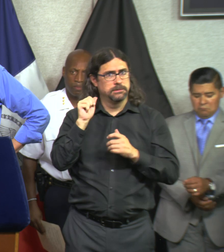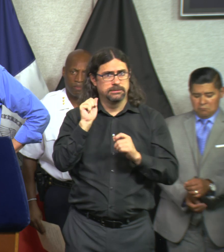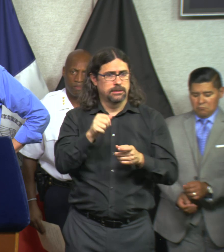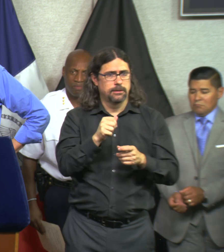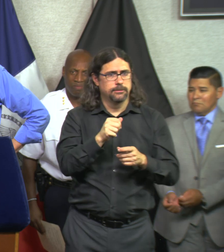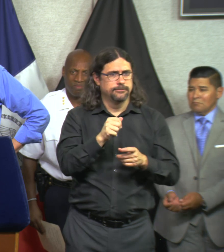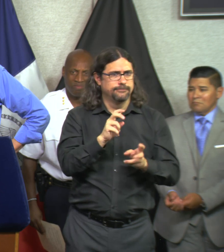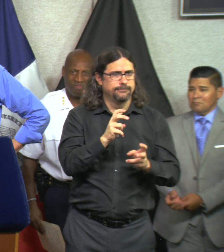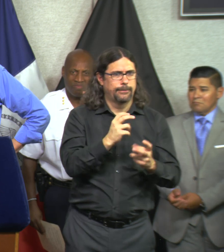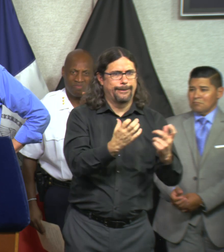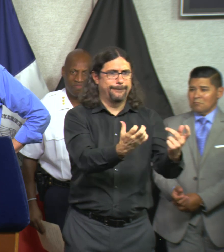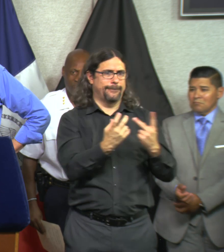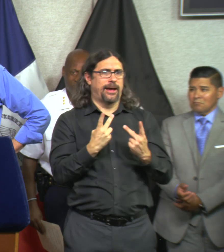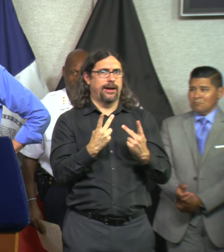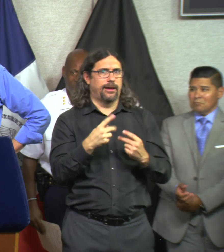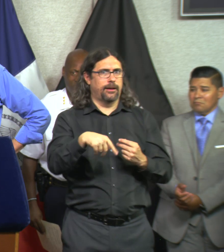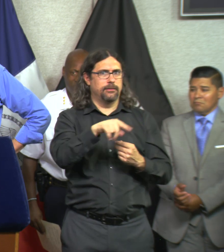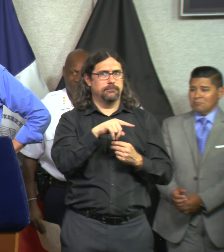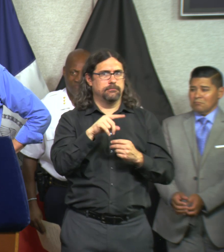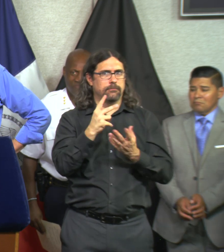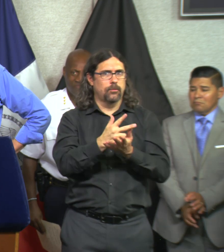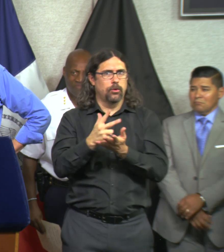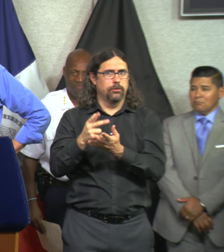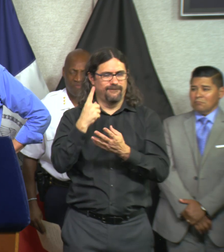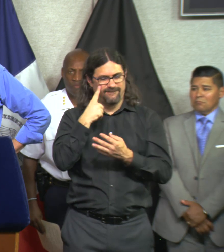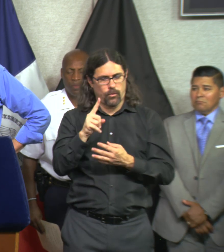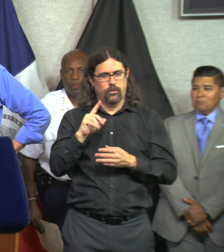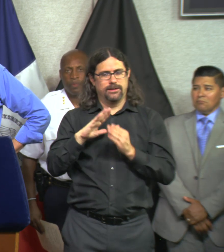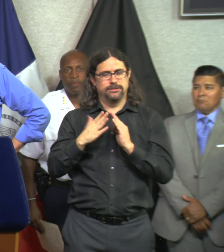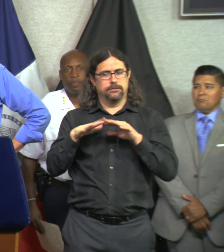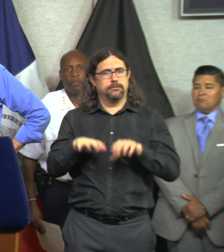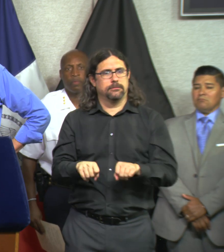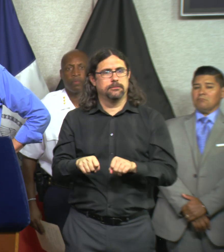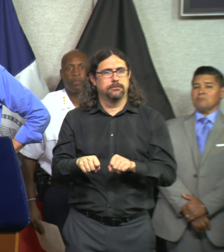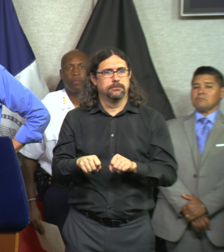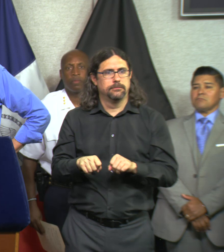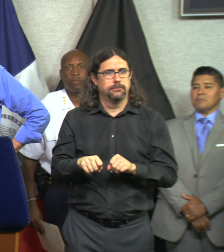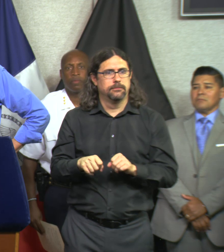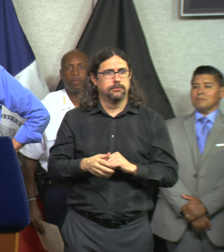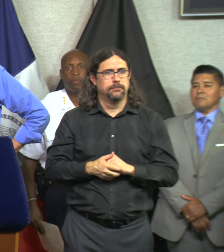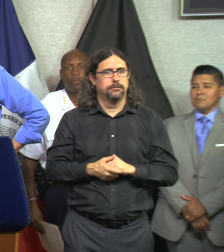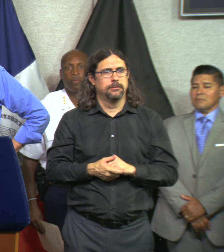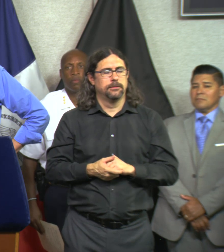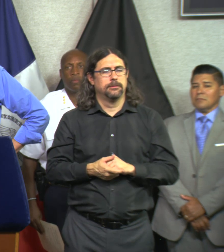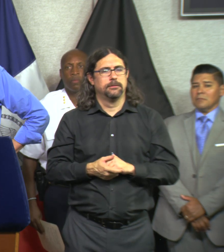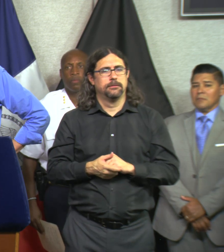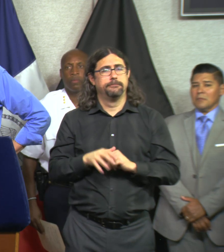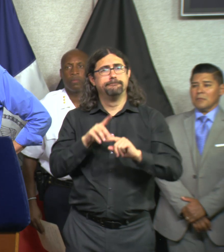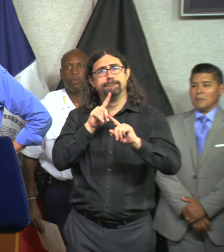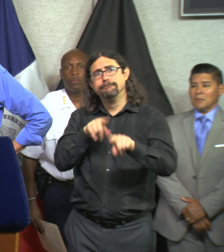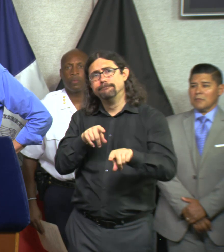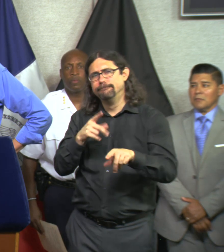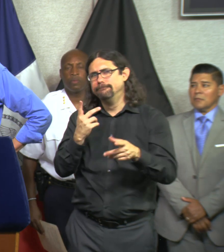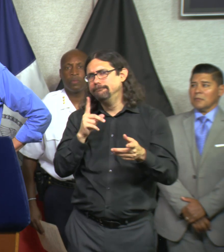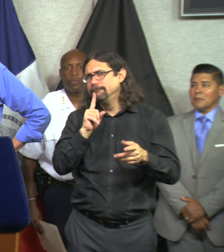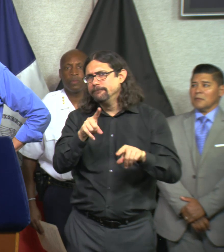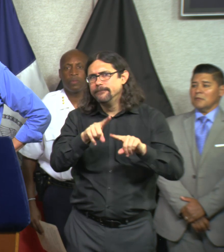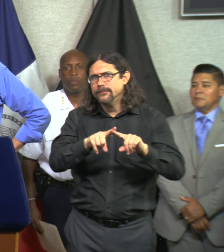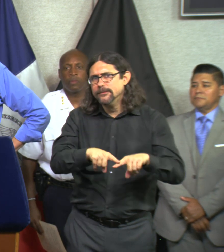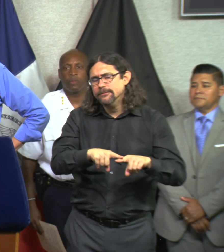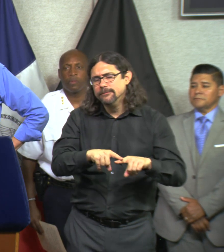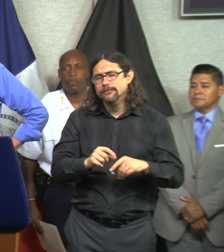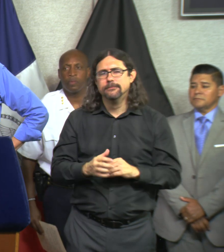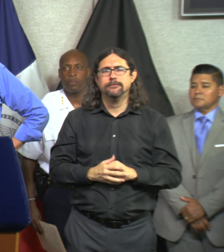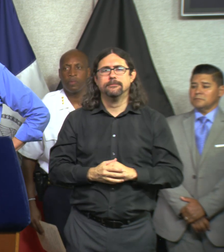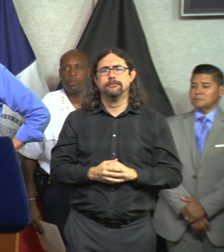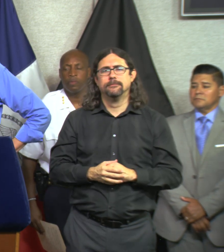for very specific reasons. There are places where we need less parking. It really depends on the specific case. We do have to come to grips with the growth in this city.